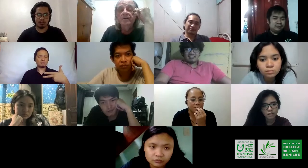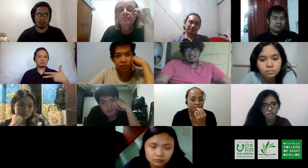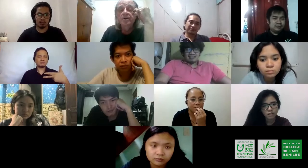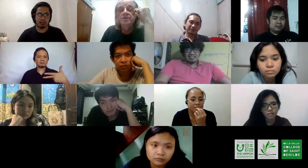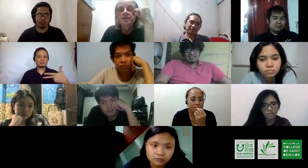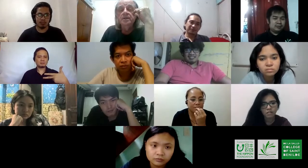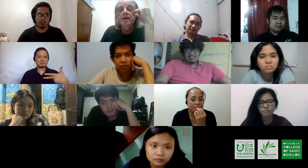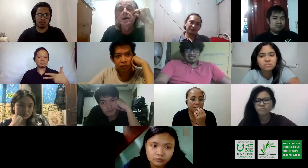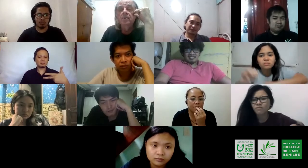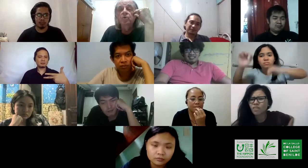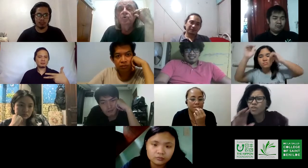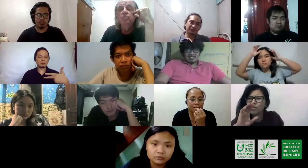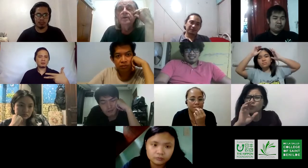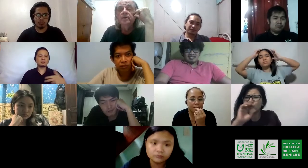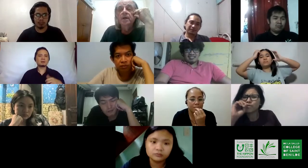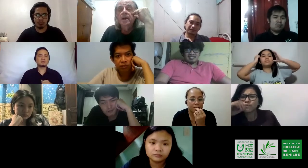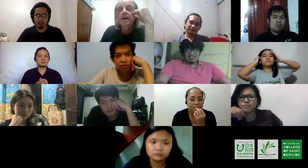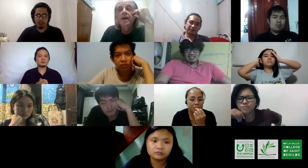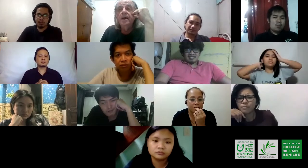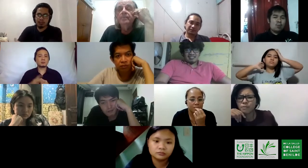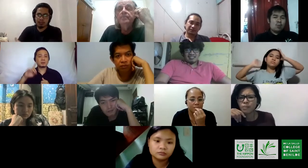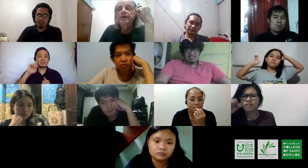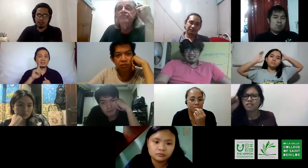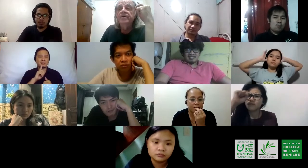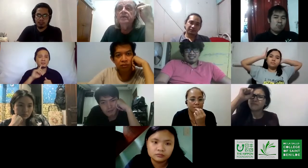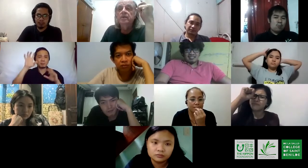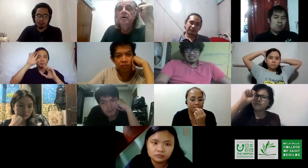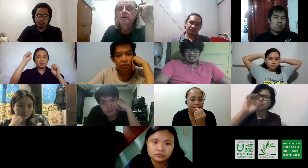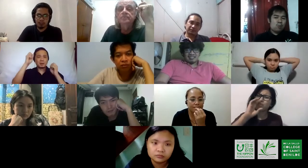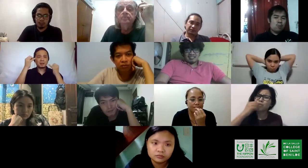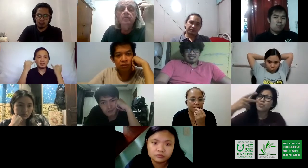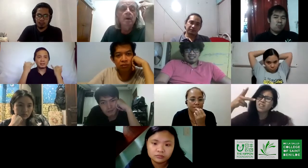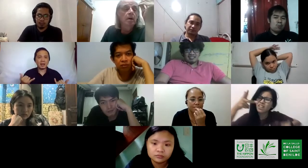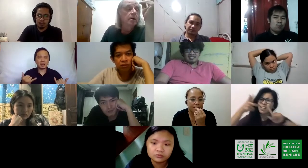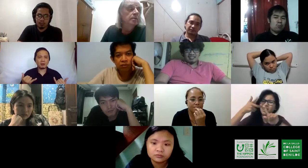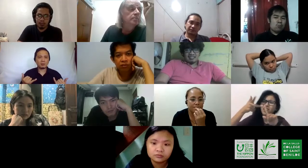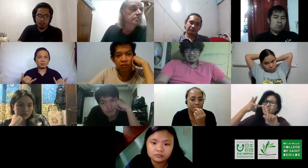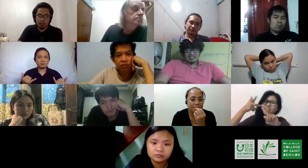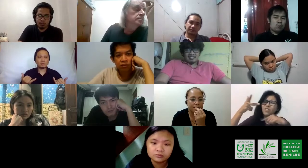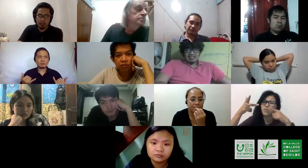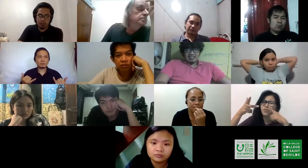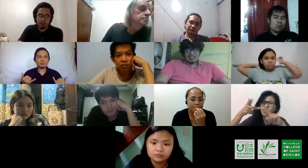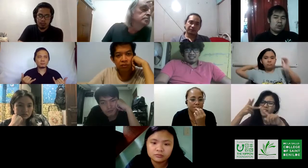But the Deaf President Now movement had a big effect on